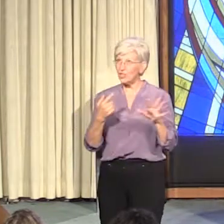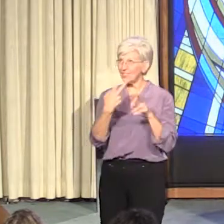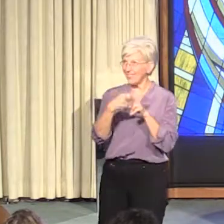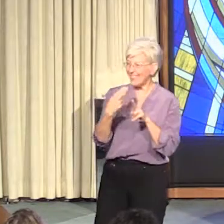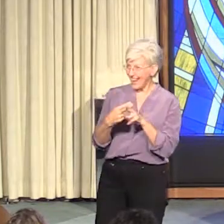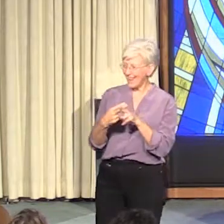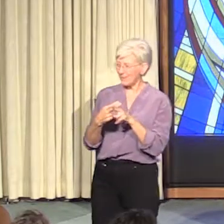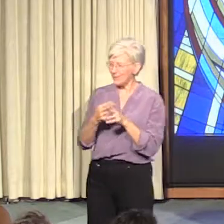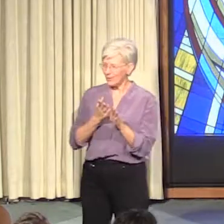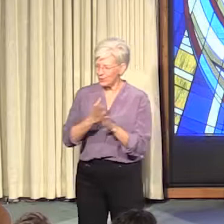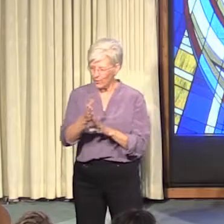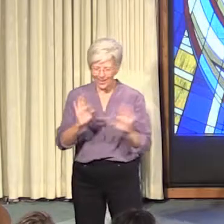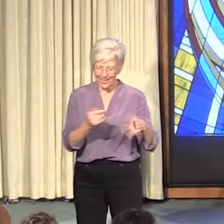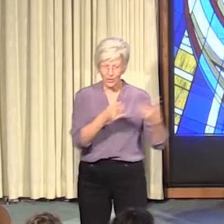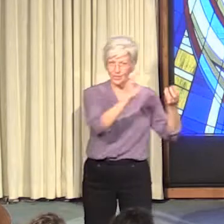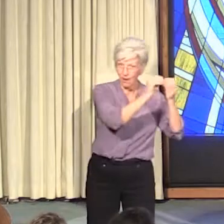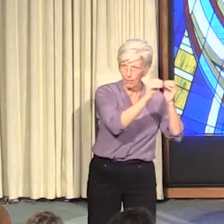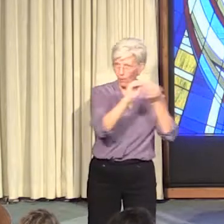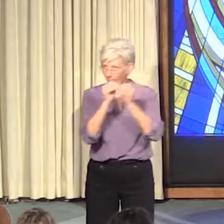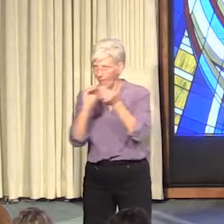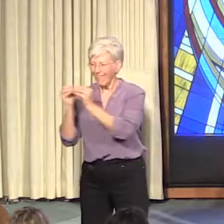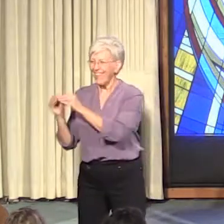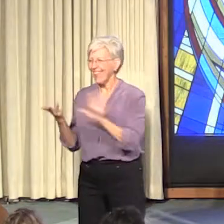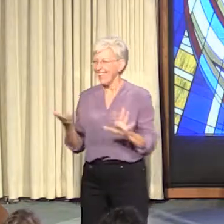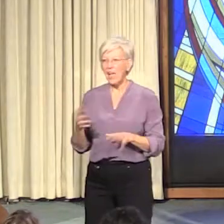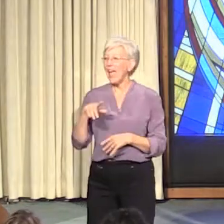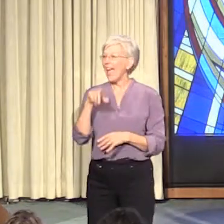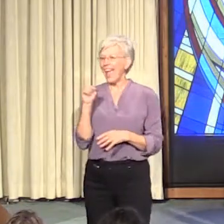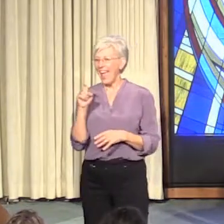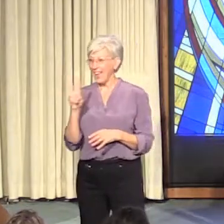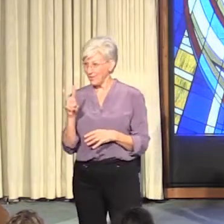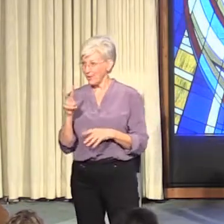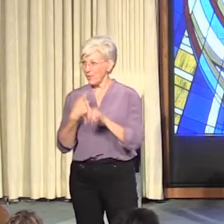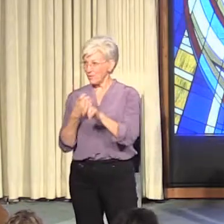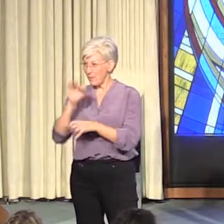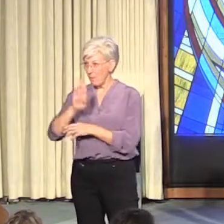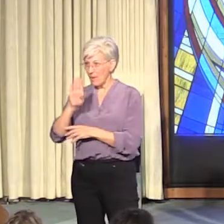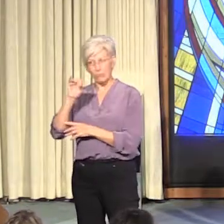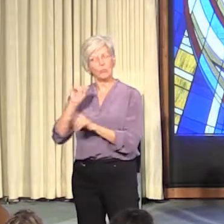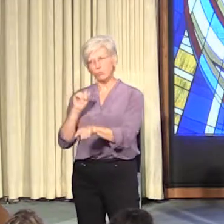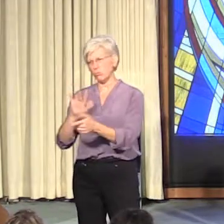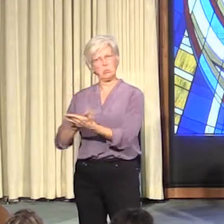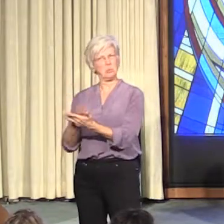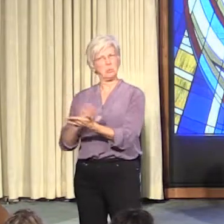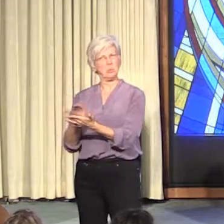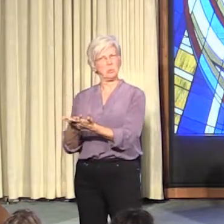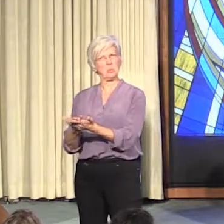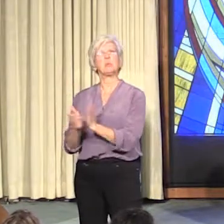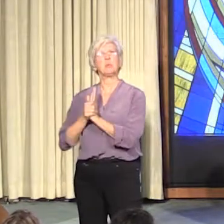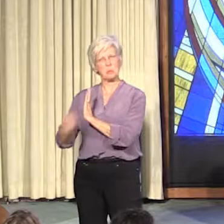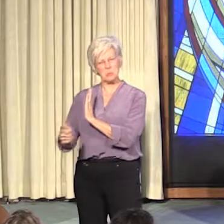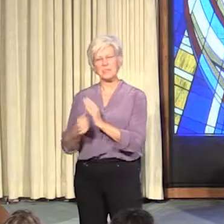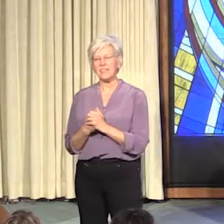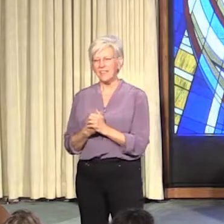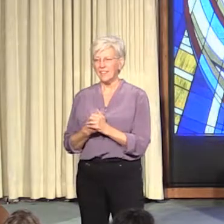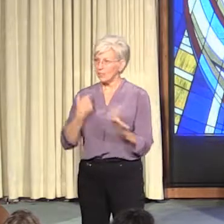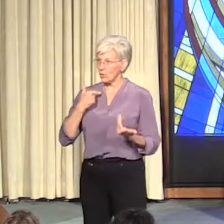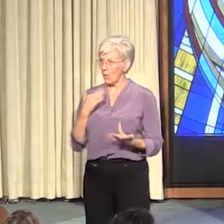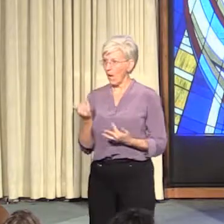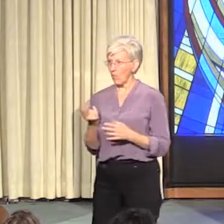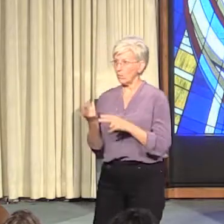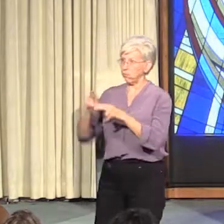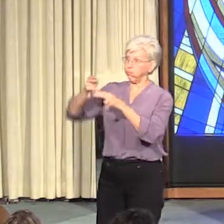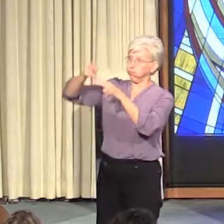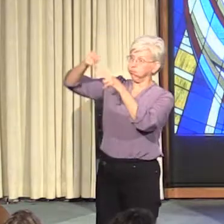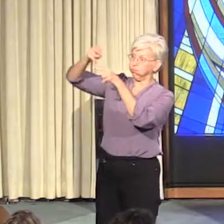straight, I just number them, from, you know, now. But anyway, X2 was from Birmingham, Alabama, and that girl could cook, right? So I was as heavy as I've ever